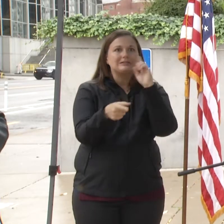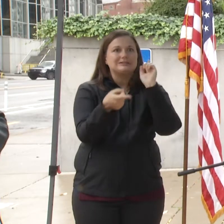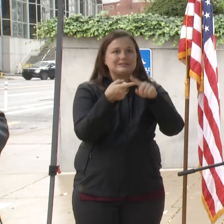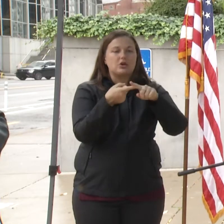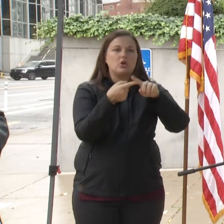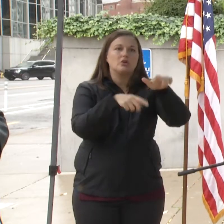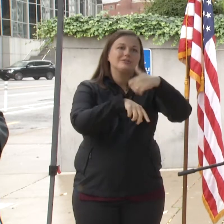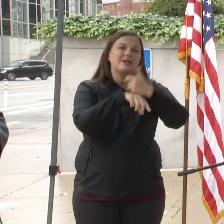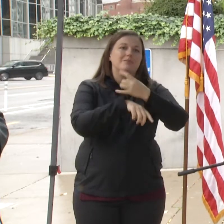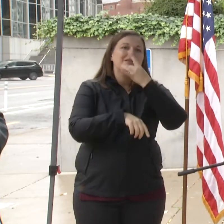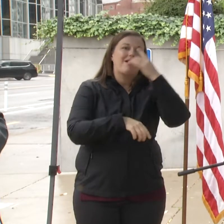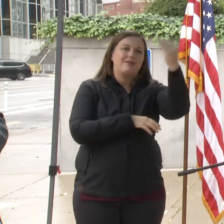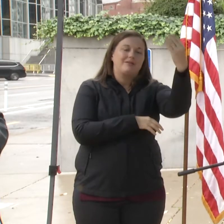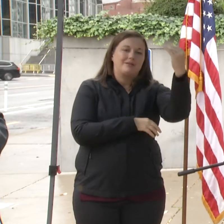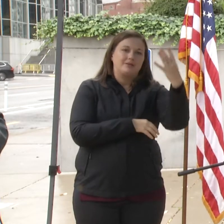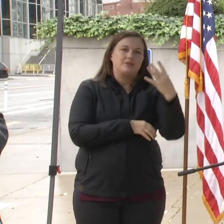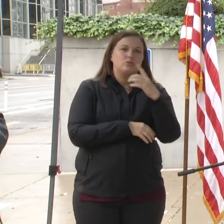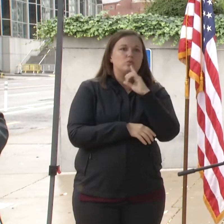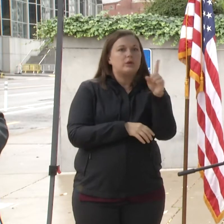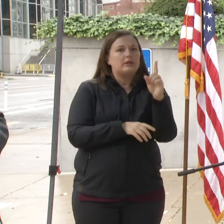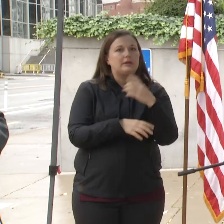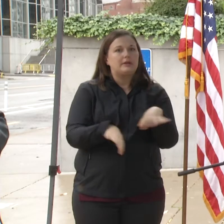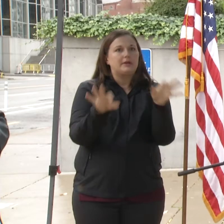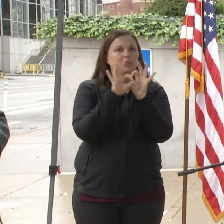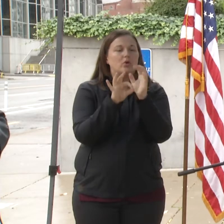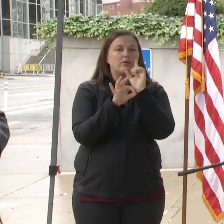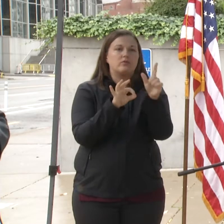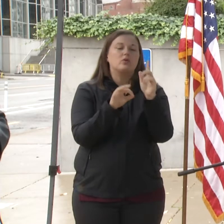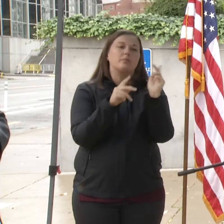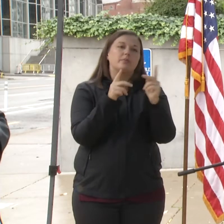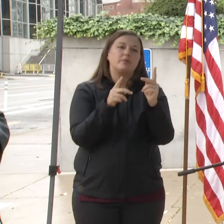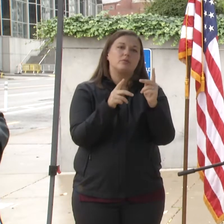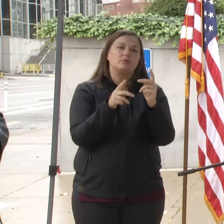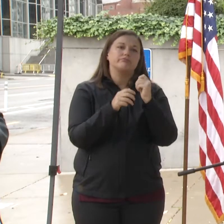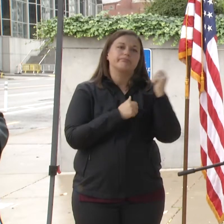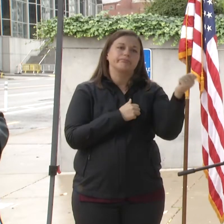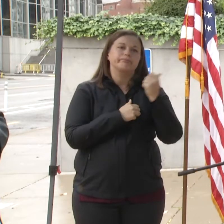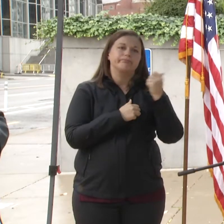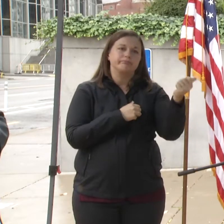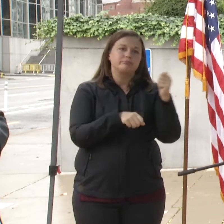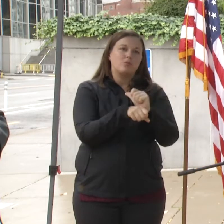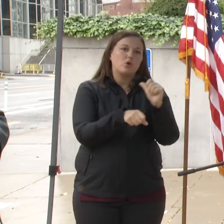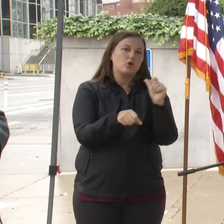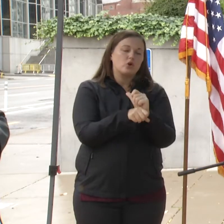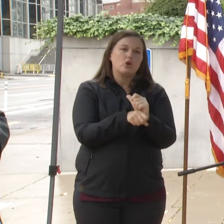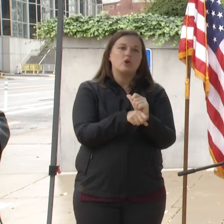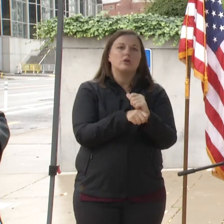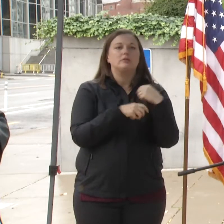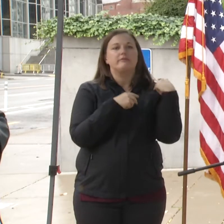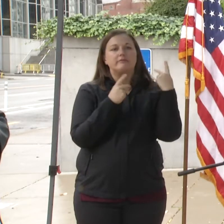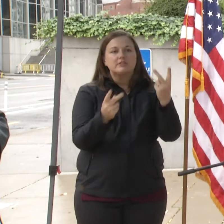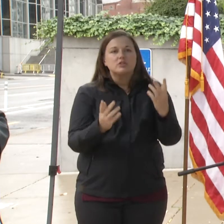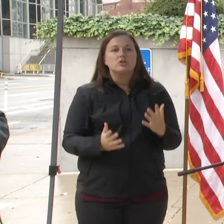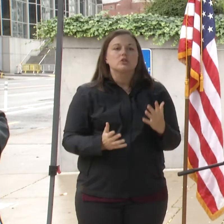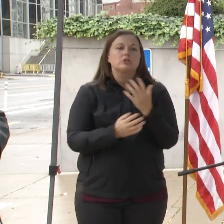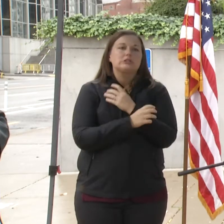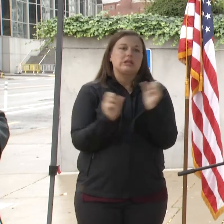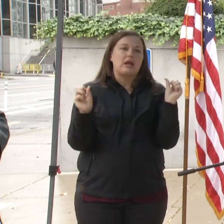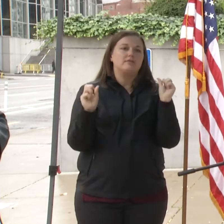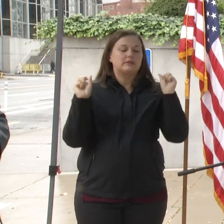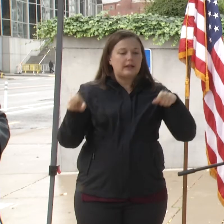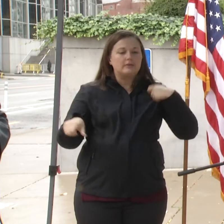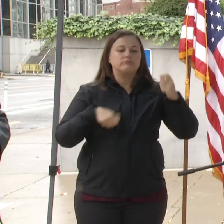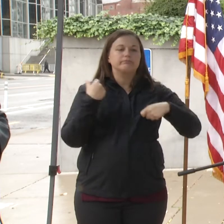improvement to the safety of mobility of commuters, visitors, and bicyclists to downtown Pittsburgh. I'd also like to